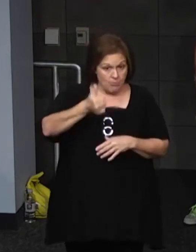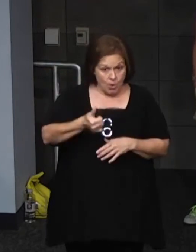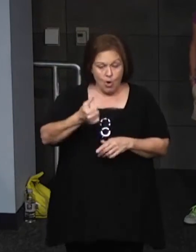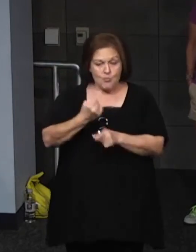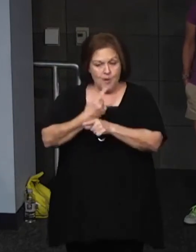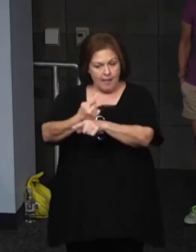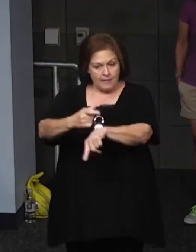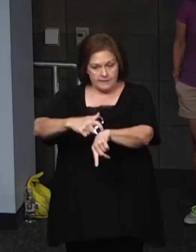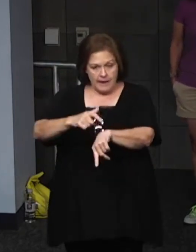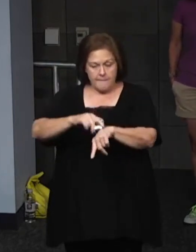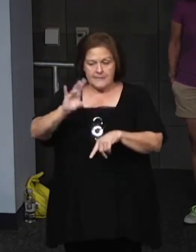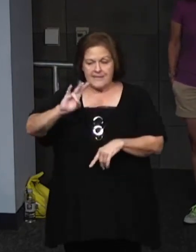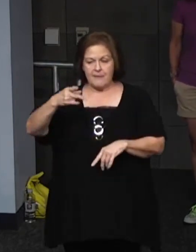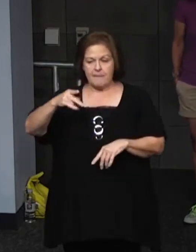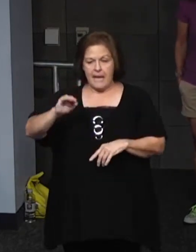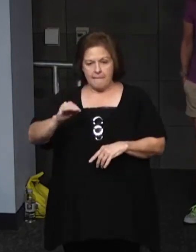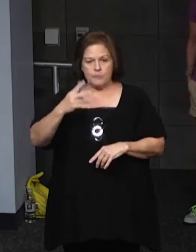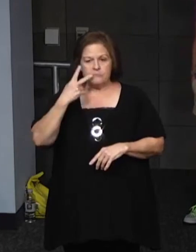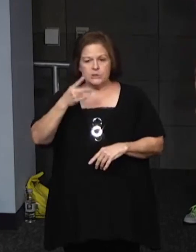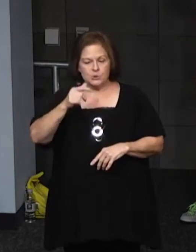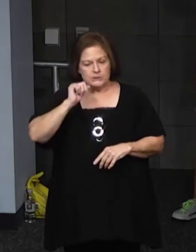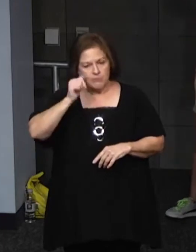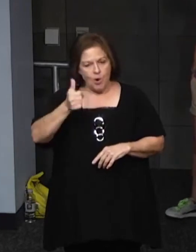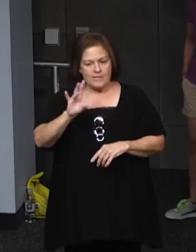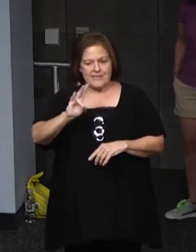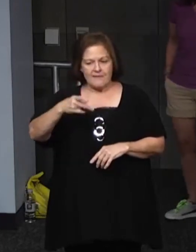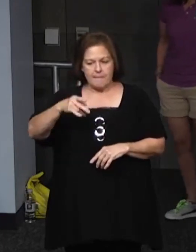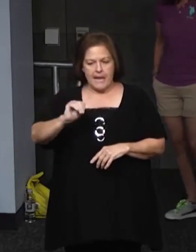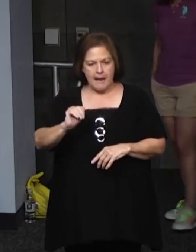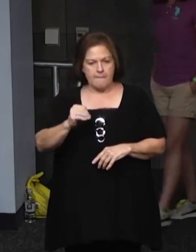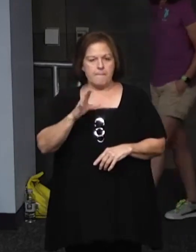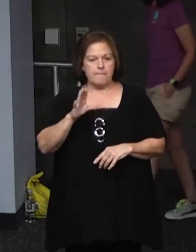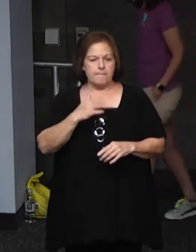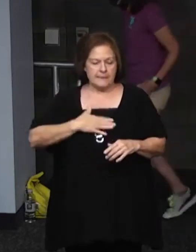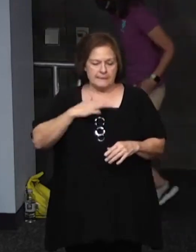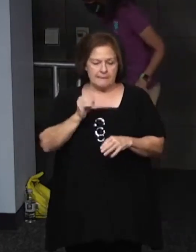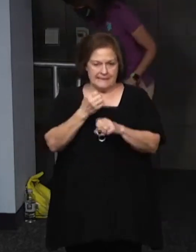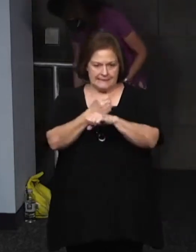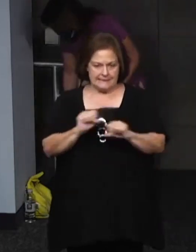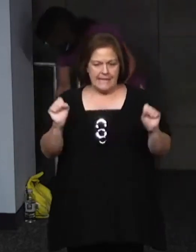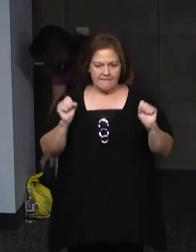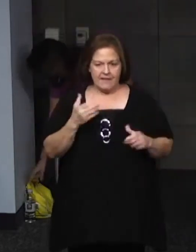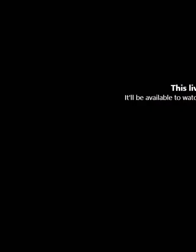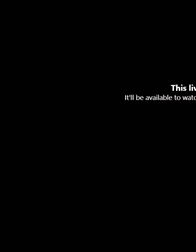our regular time, 7 p.m. So we'll see you all tomorrow at 7 p.m., and please be safe. Thank you.